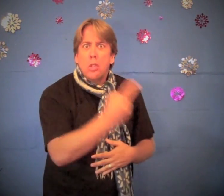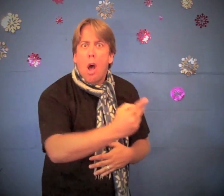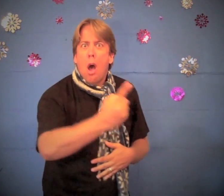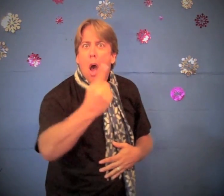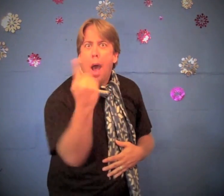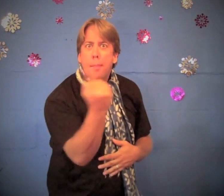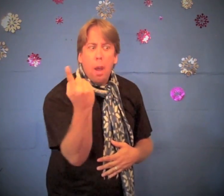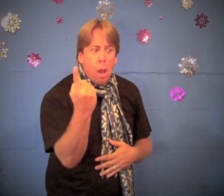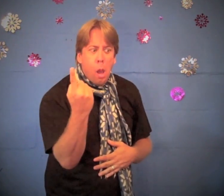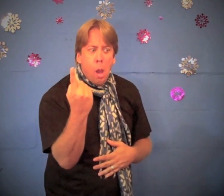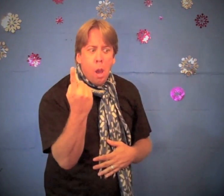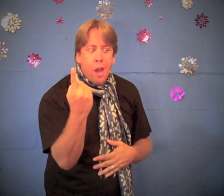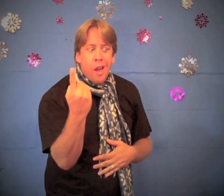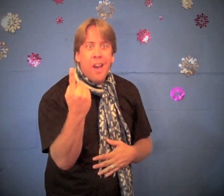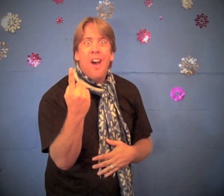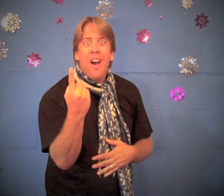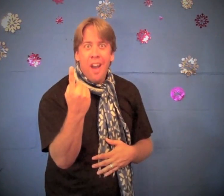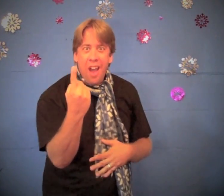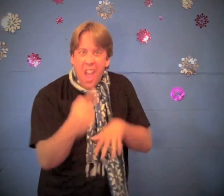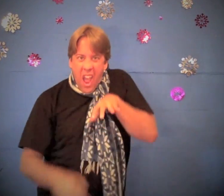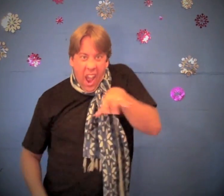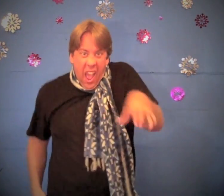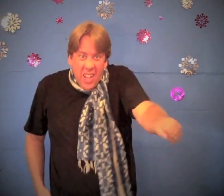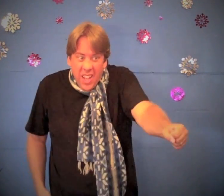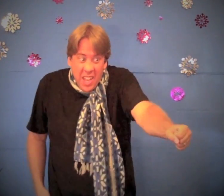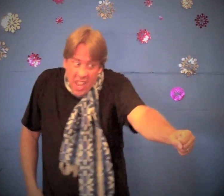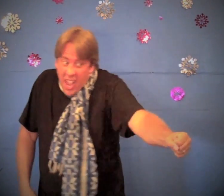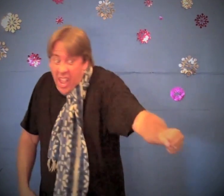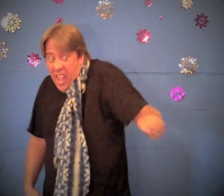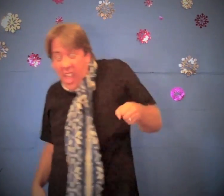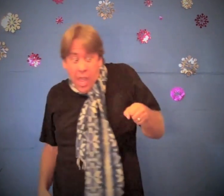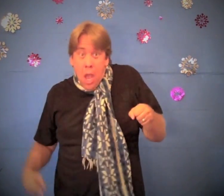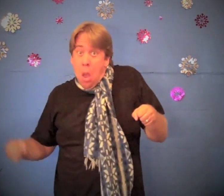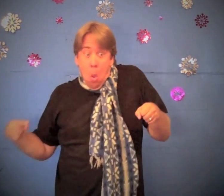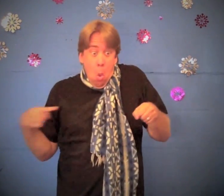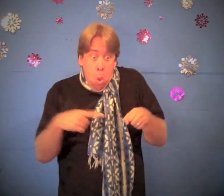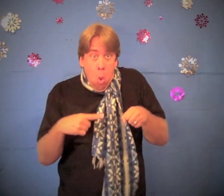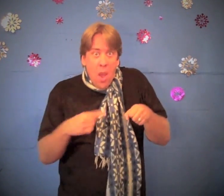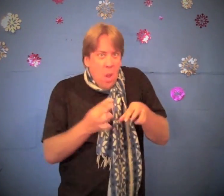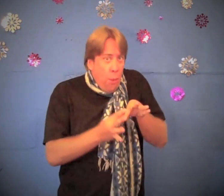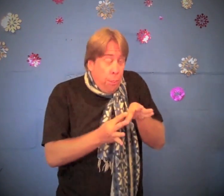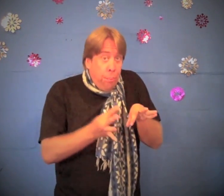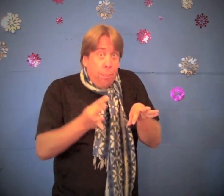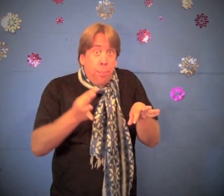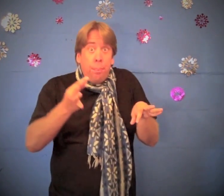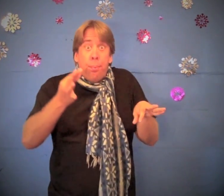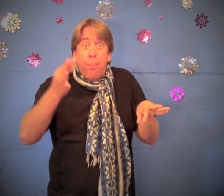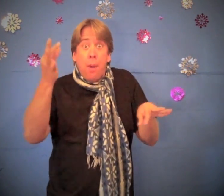And he found something sticking out of the snow that made a new